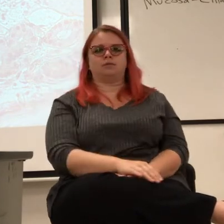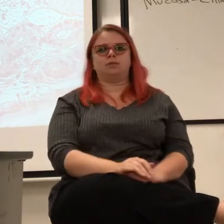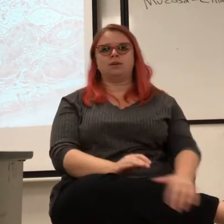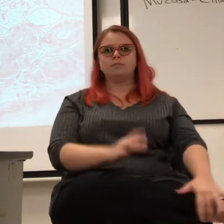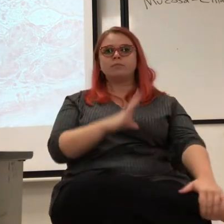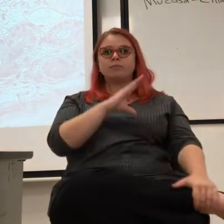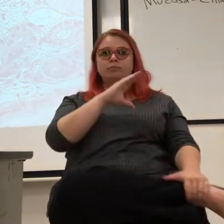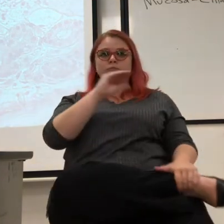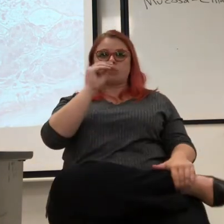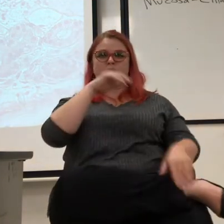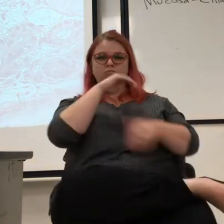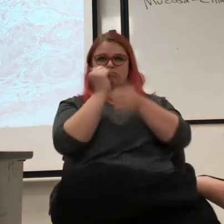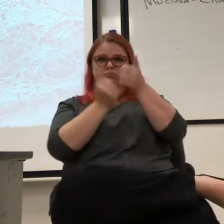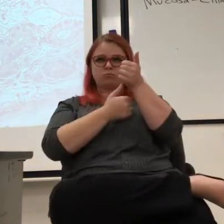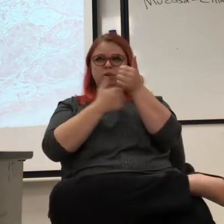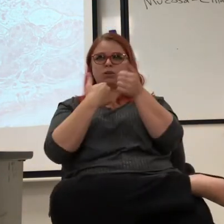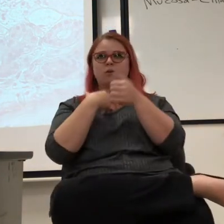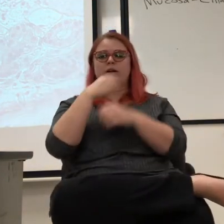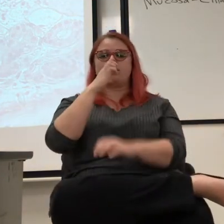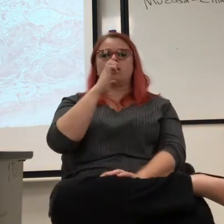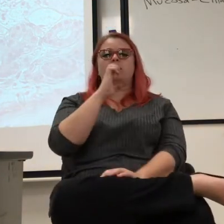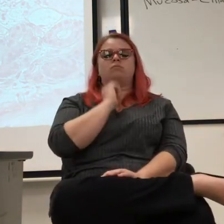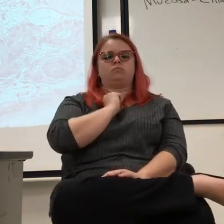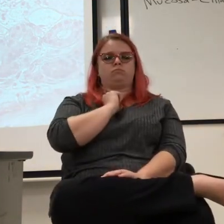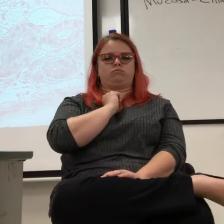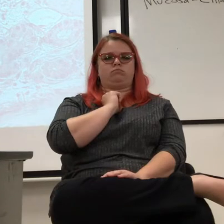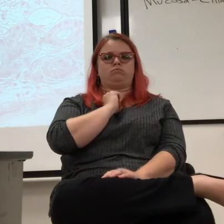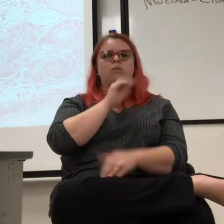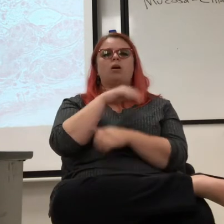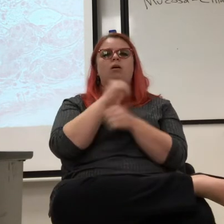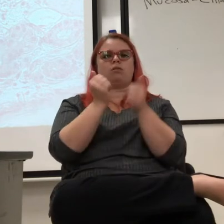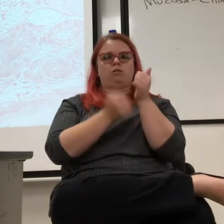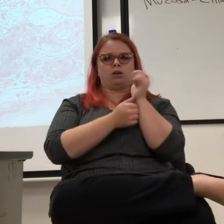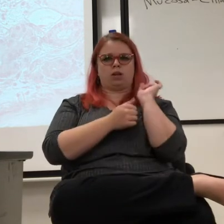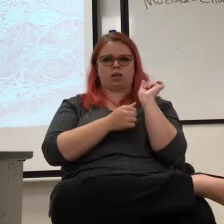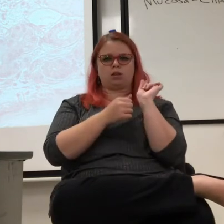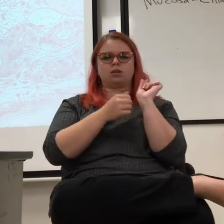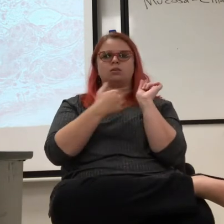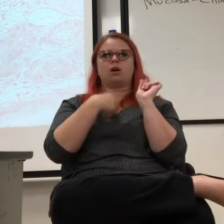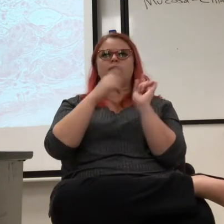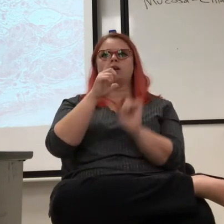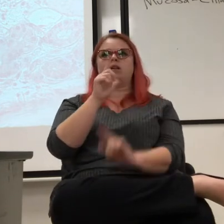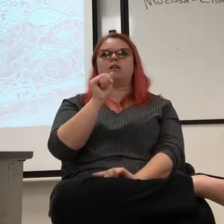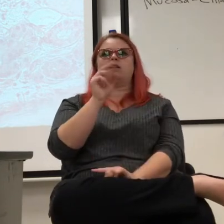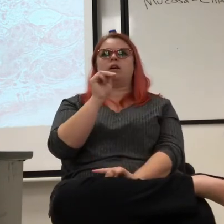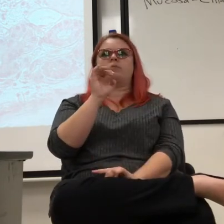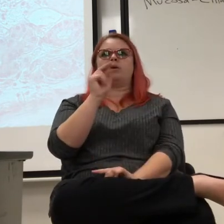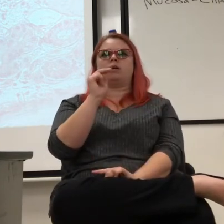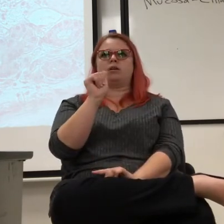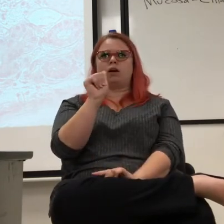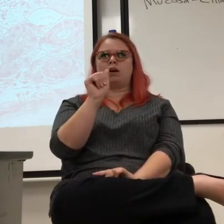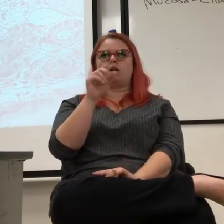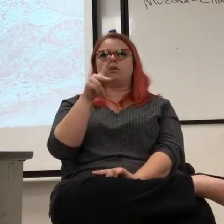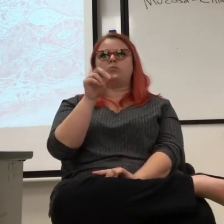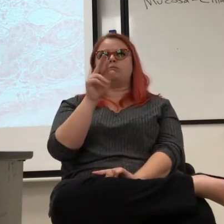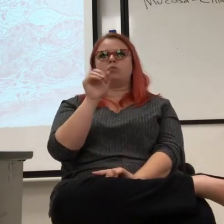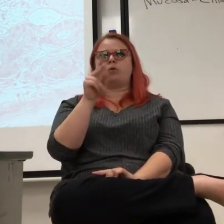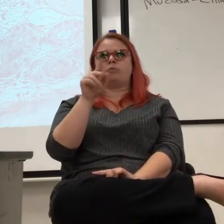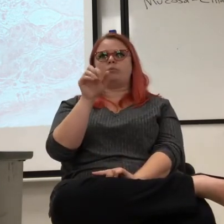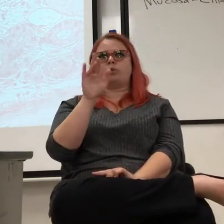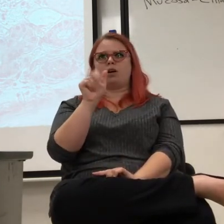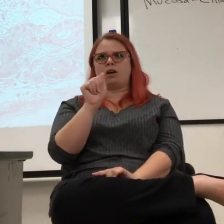And underlying it, there is an epithelium. I'm sorry, underlying the epithelium, there's a lamina propria, a thin layer of connective